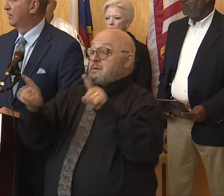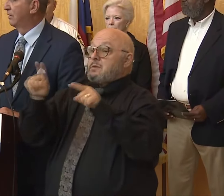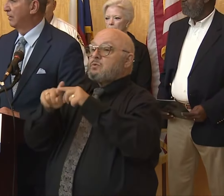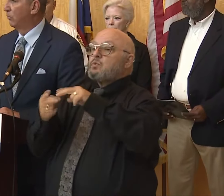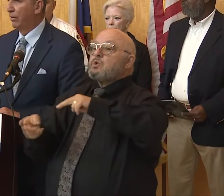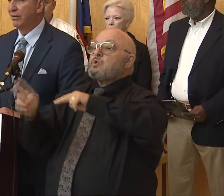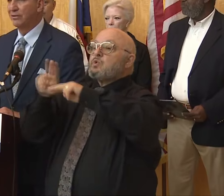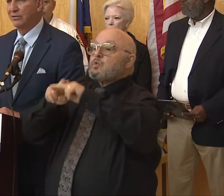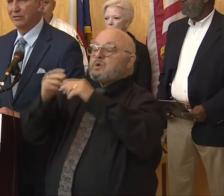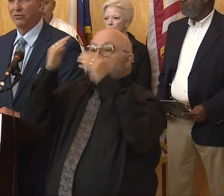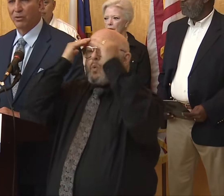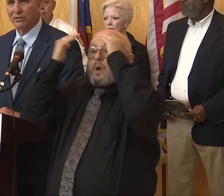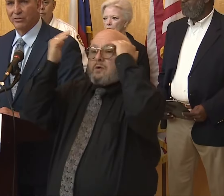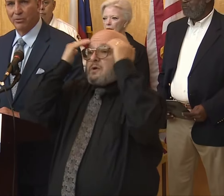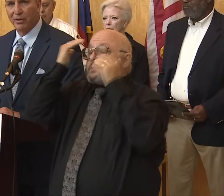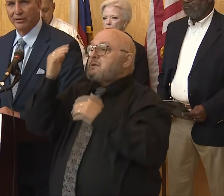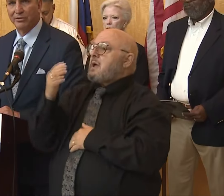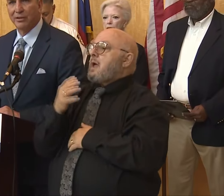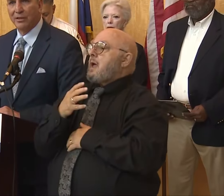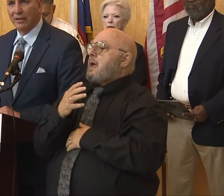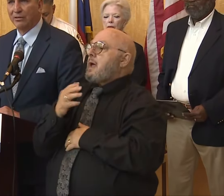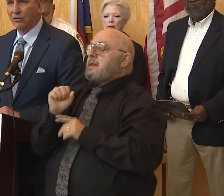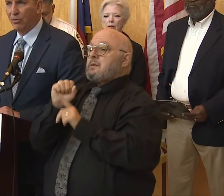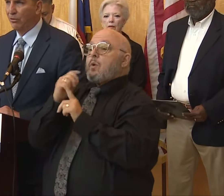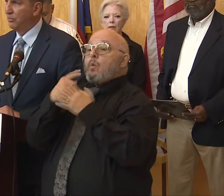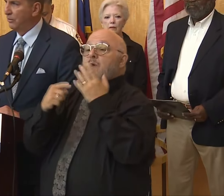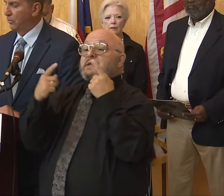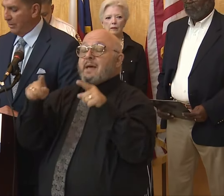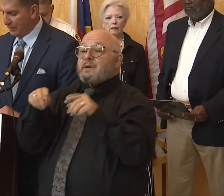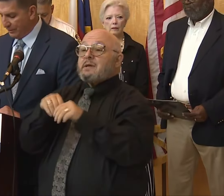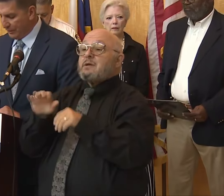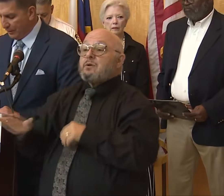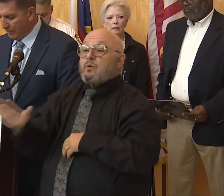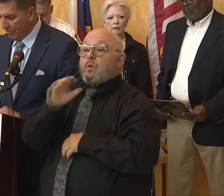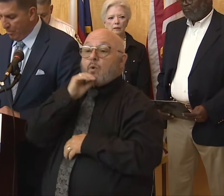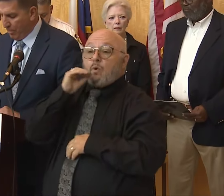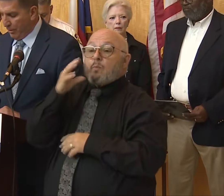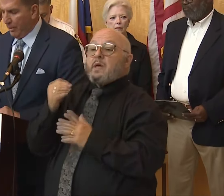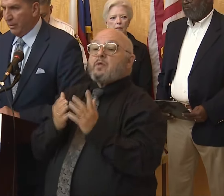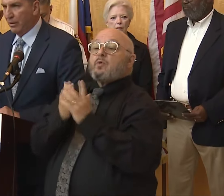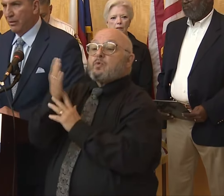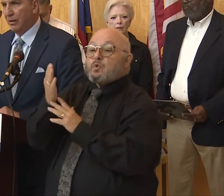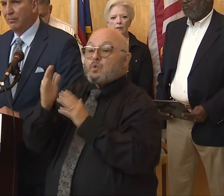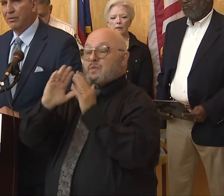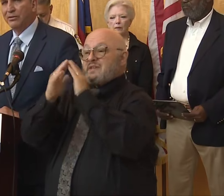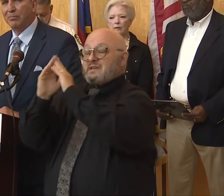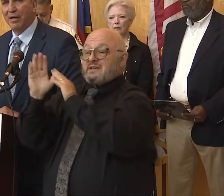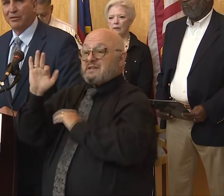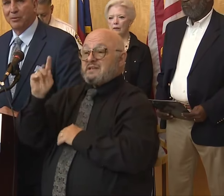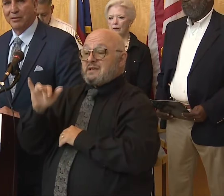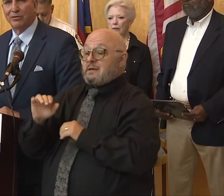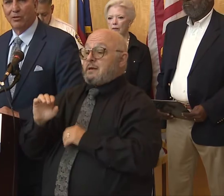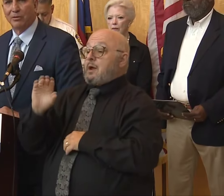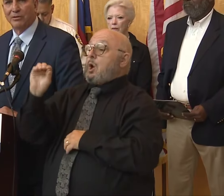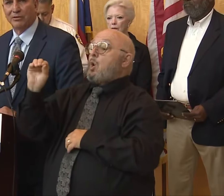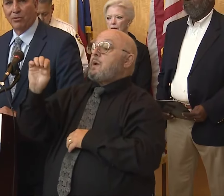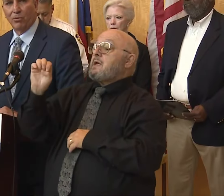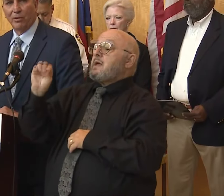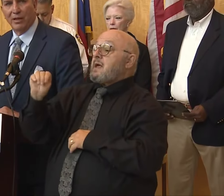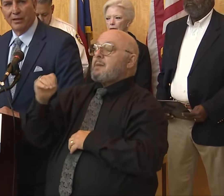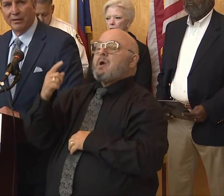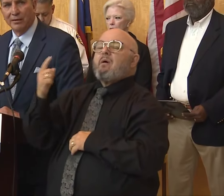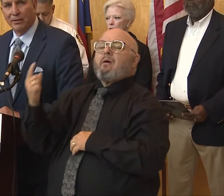increase the awareness, the situational awareness in your homes and throughout the city. And emergency management is always